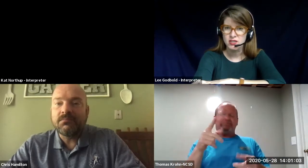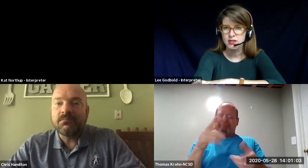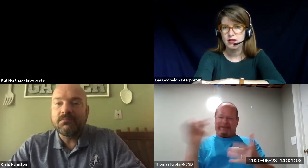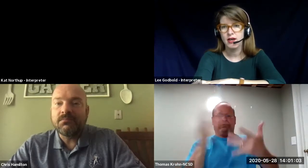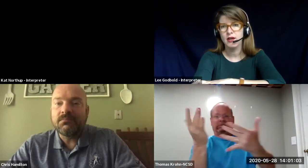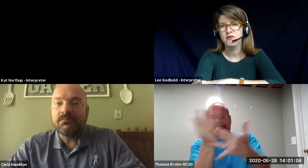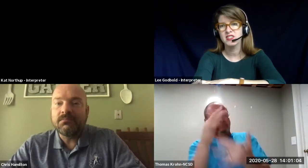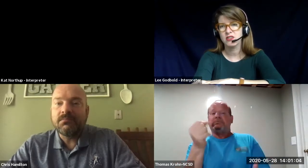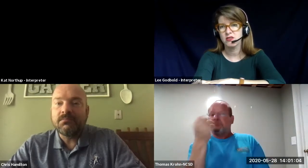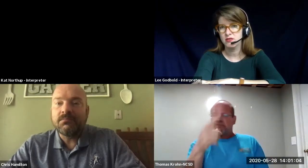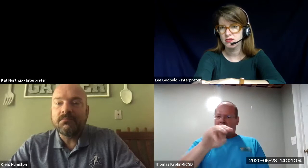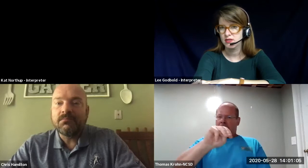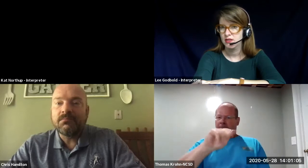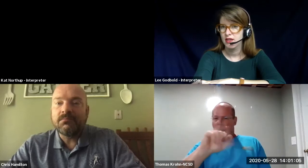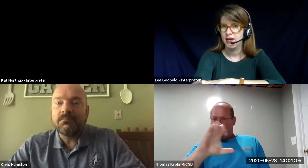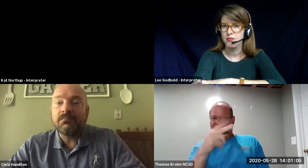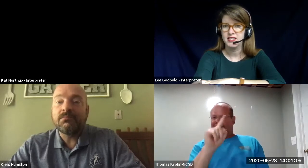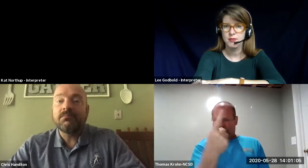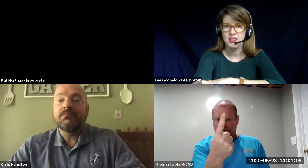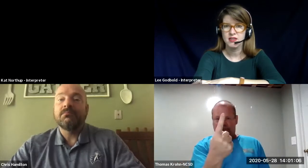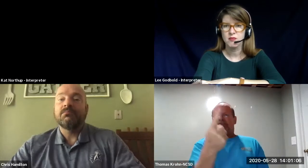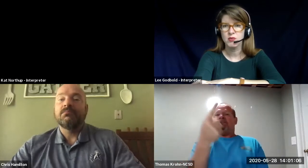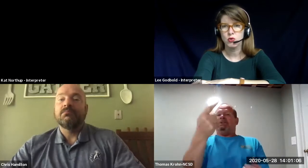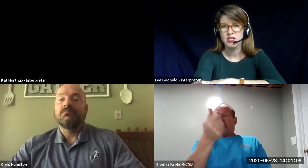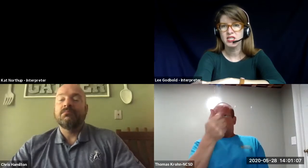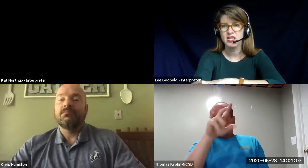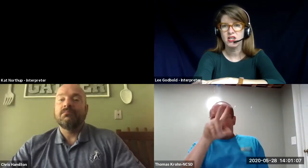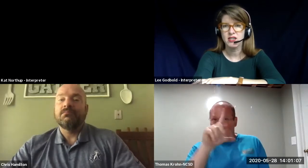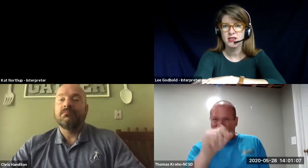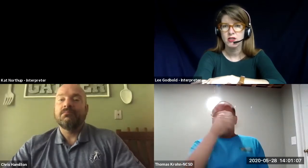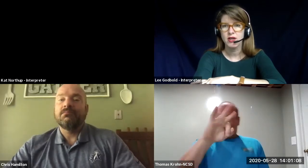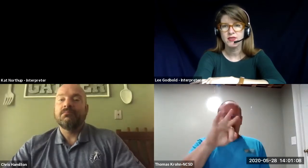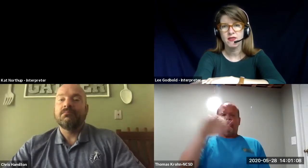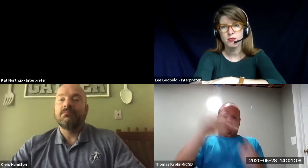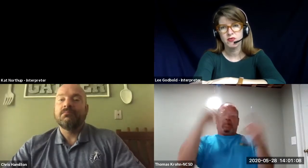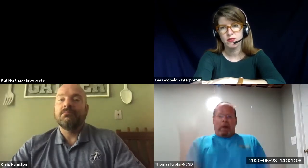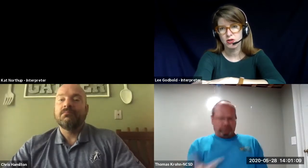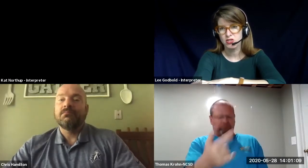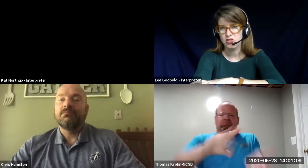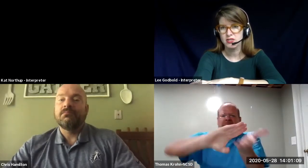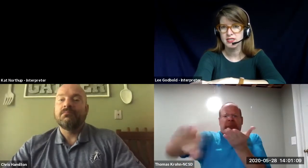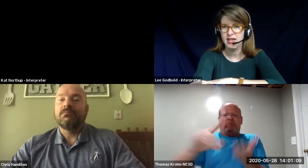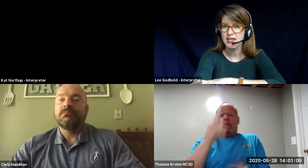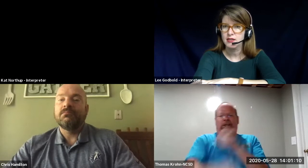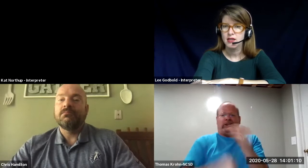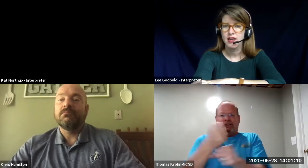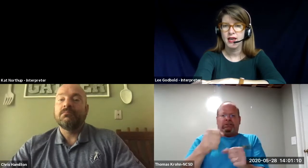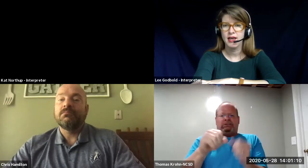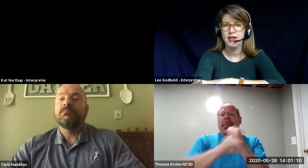mentioned, physicals have been something that they've been more lenient on. You have to have it before a certain date, and